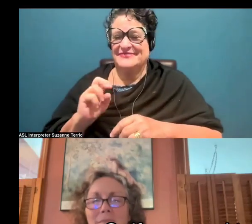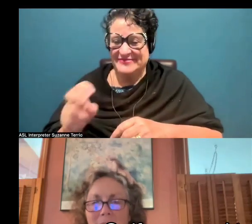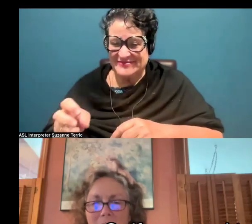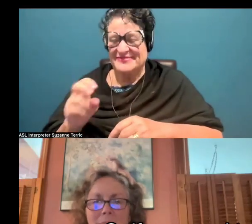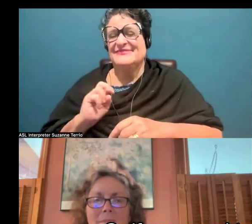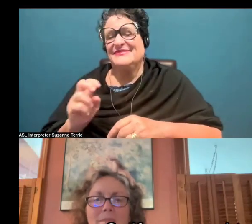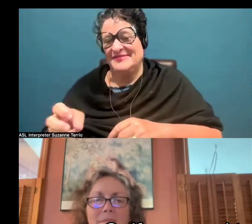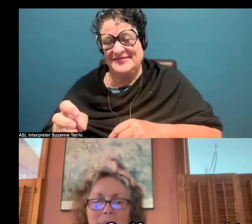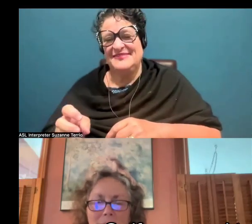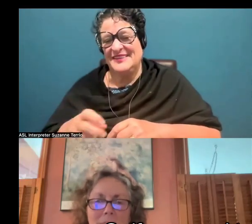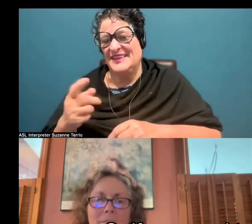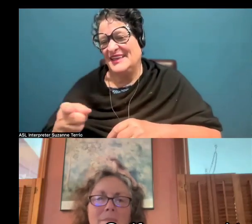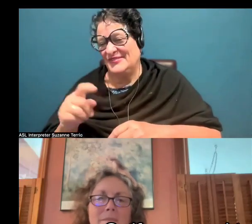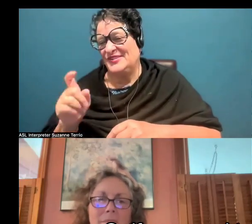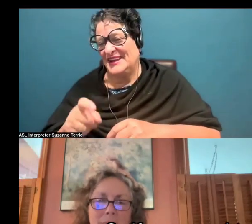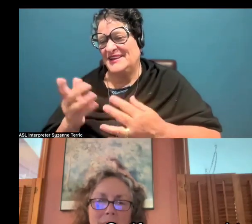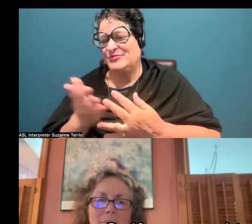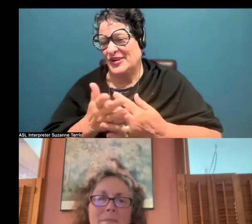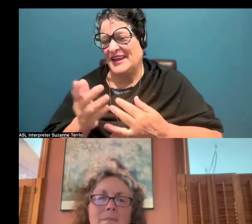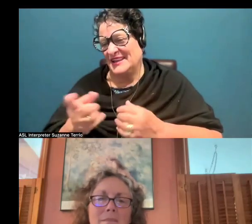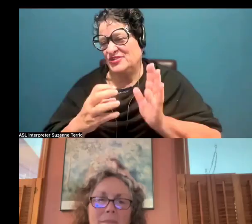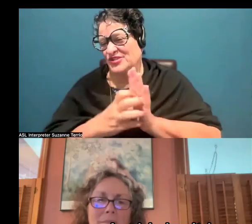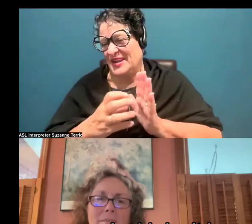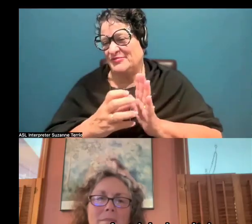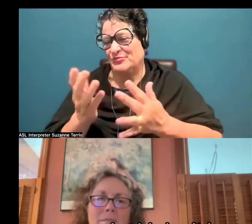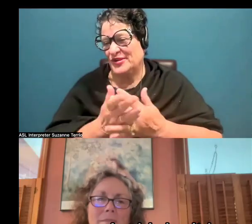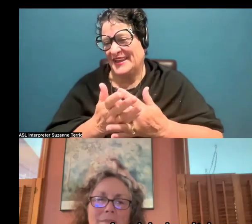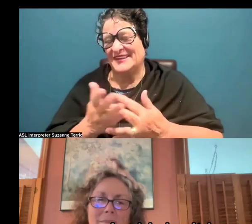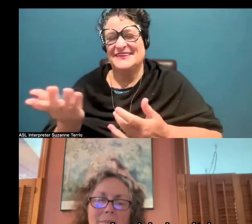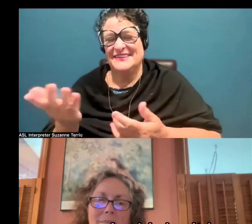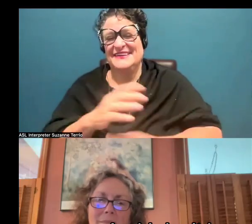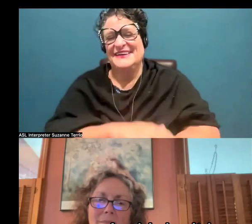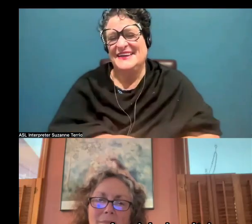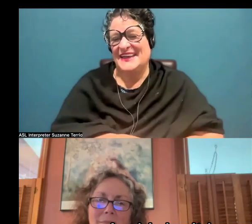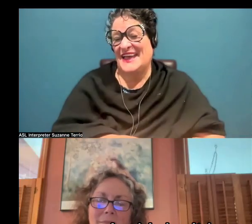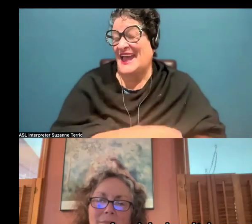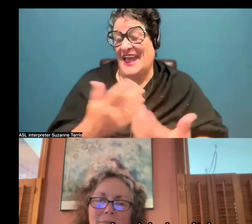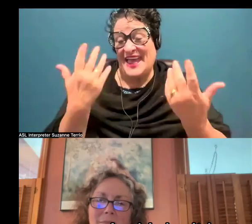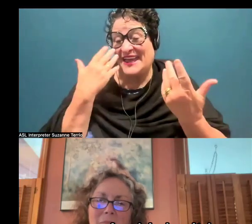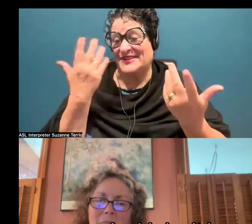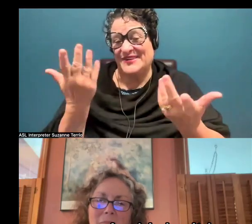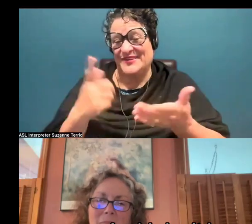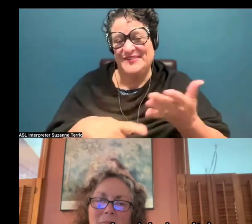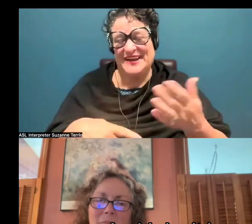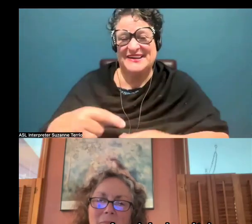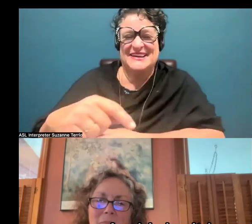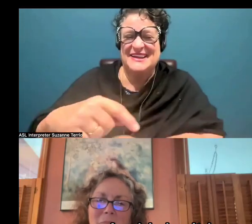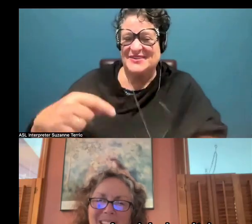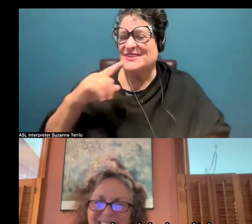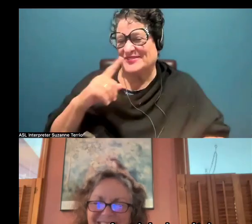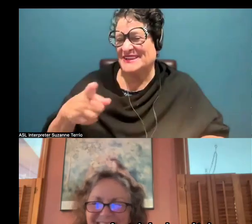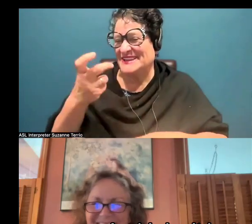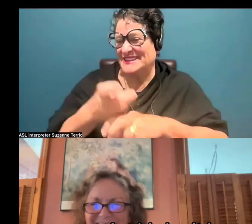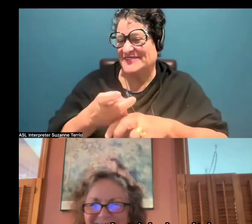if you need to actually do a full break, it'll be a chapter break. mm, And I don't know why, like, it was really